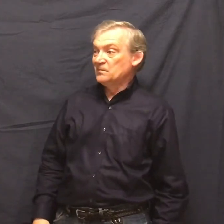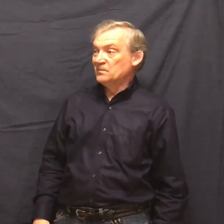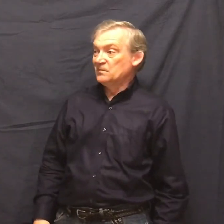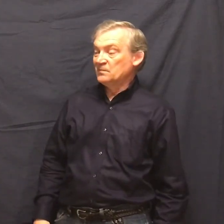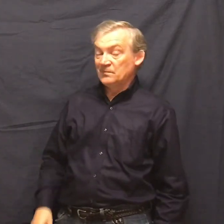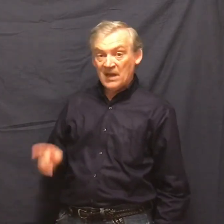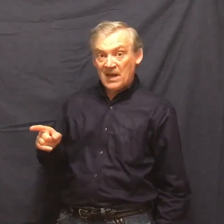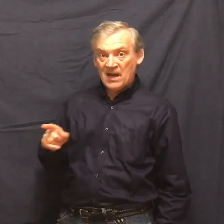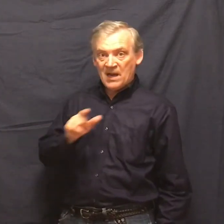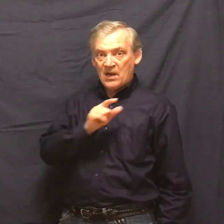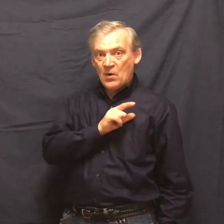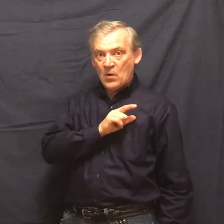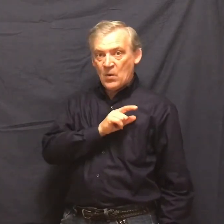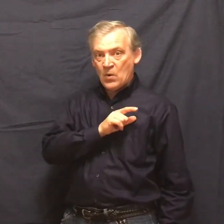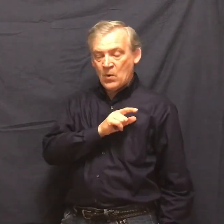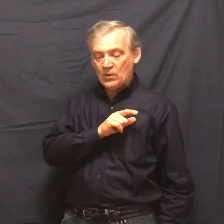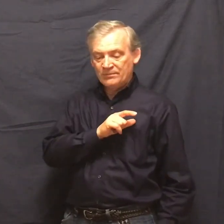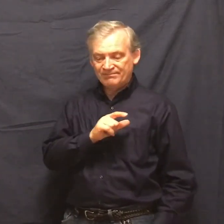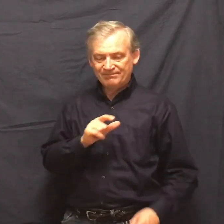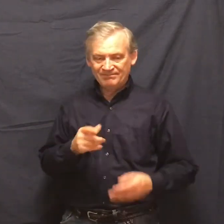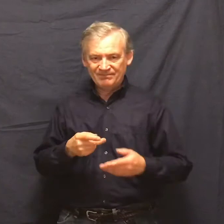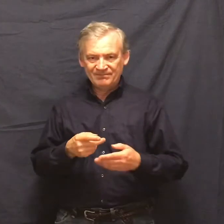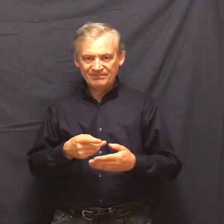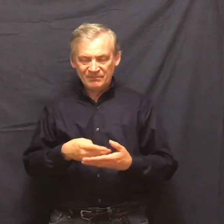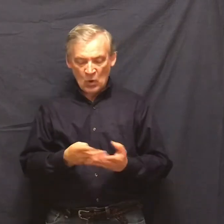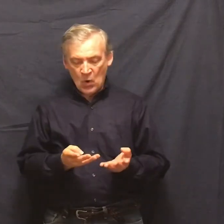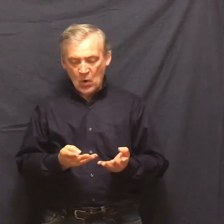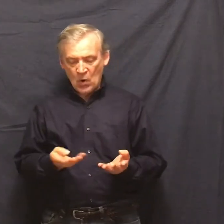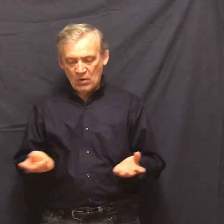George rumpled his cards into a messy pile.